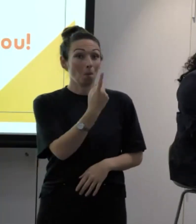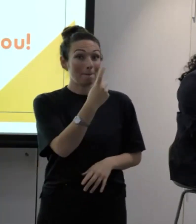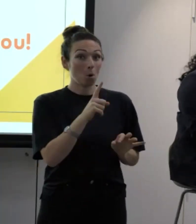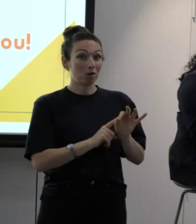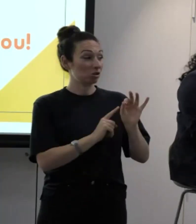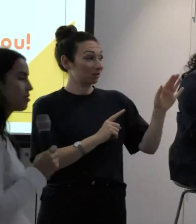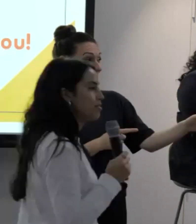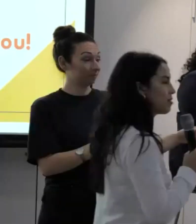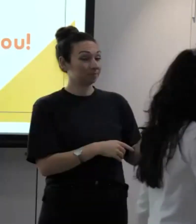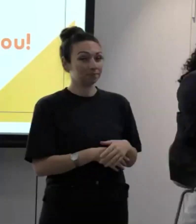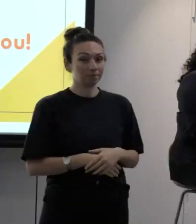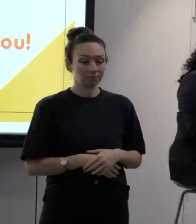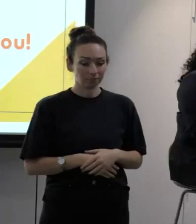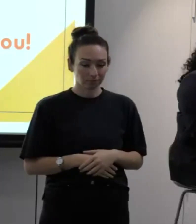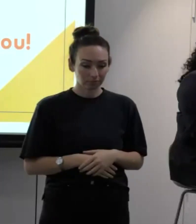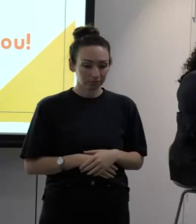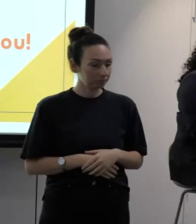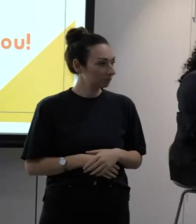room.